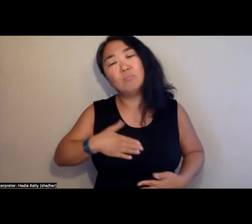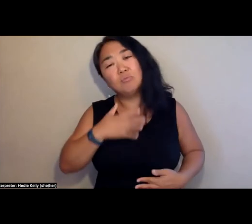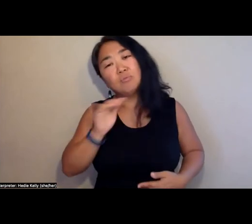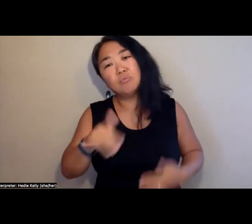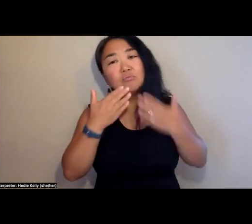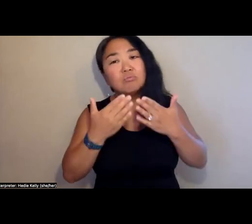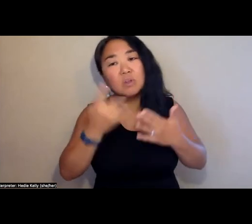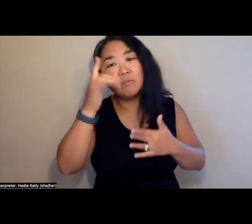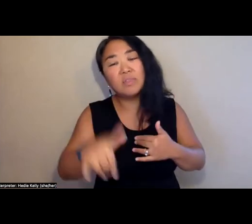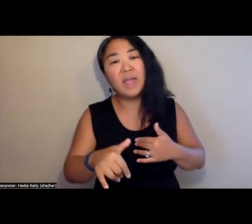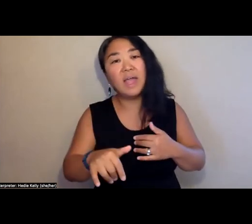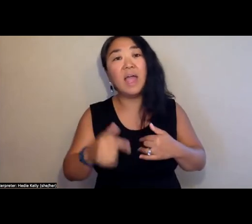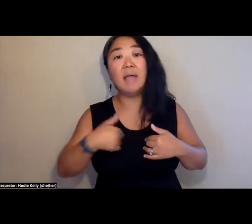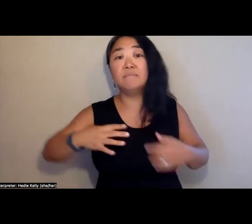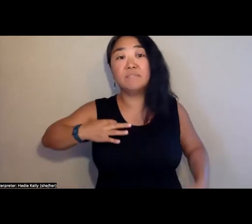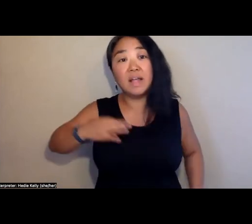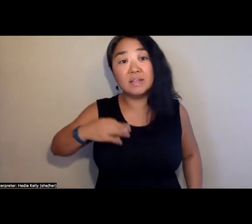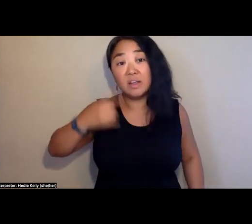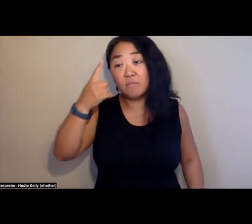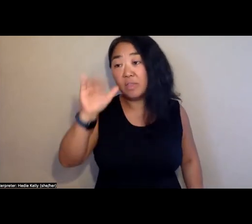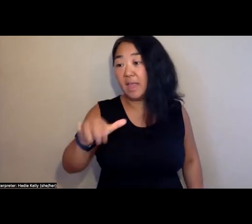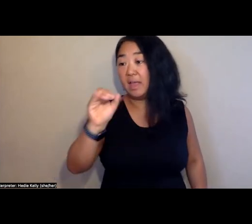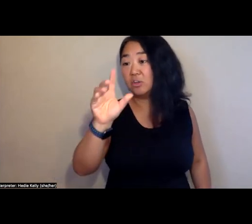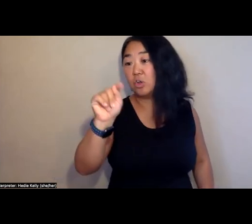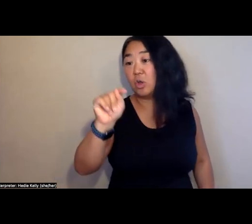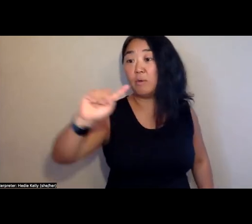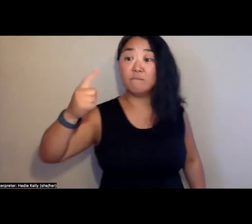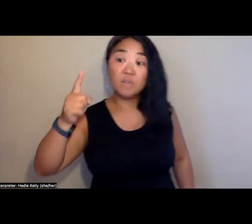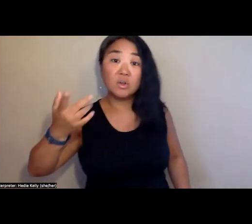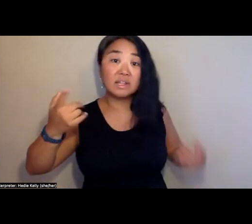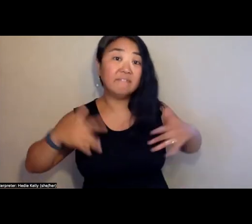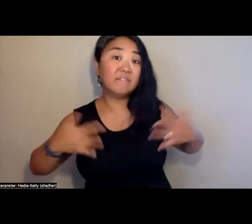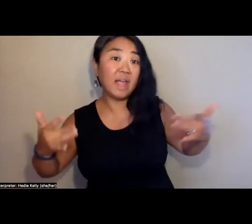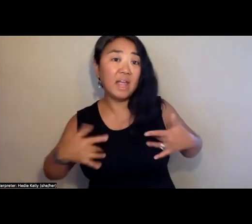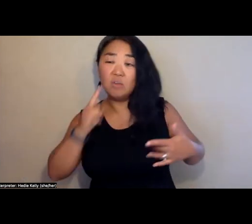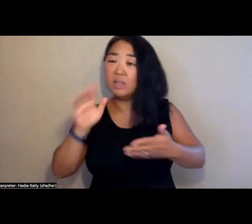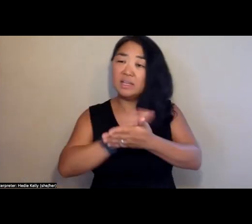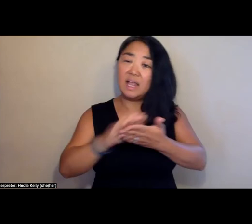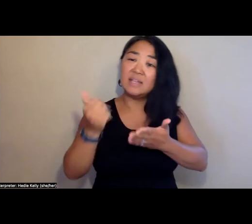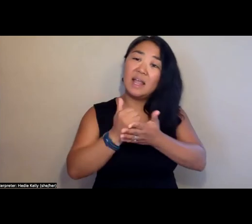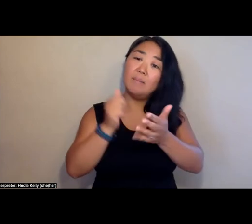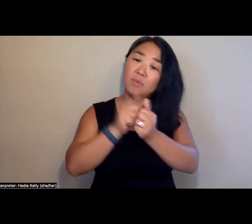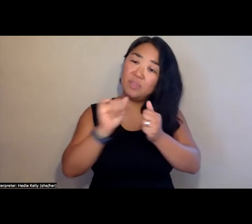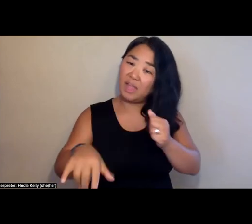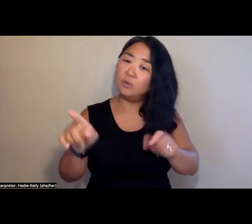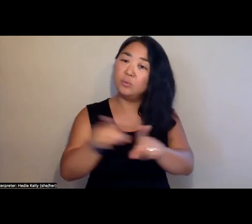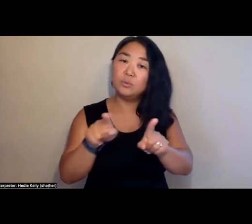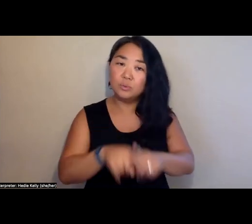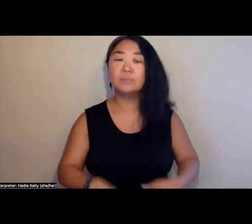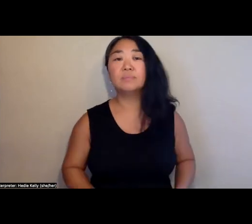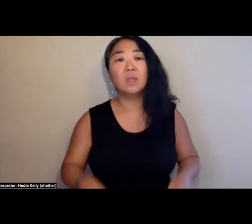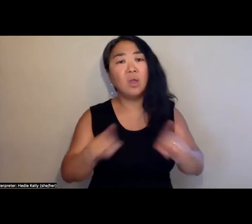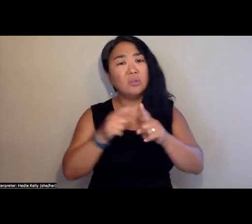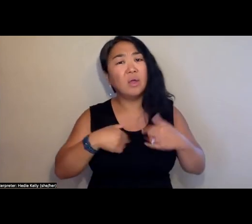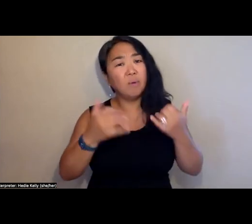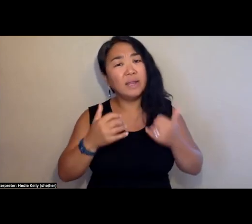helping out with the October 1 event is another kind of way to help me make this thing happen and continue to facilitate it for others. And I'll also be looking for